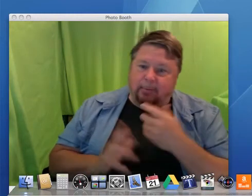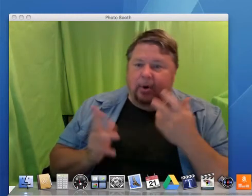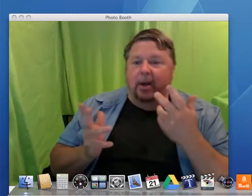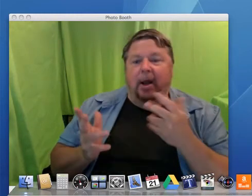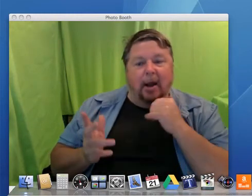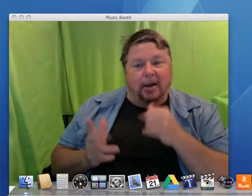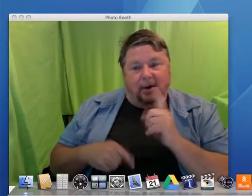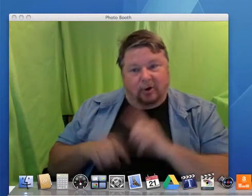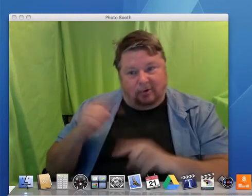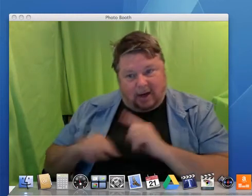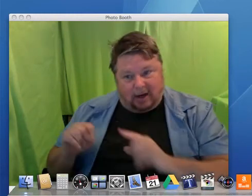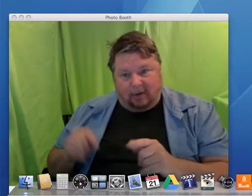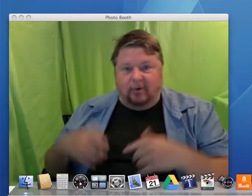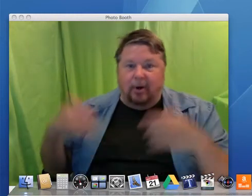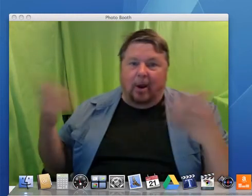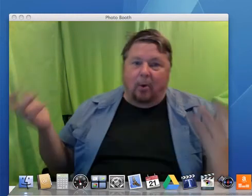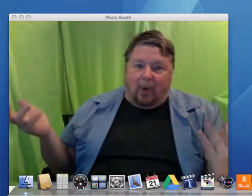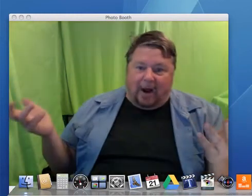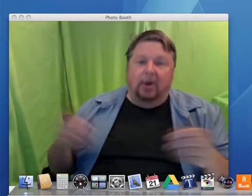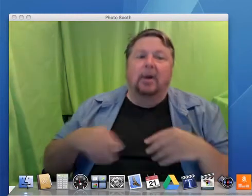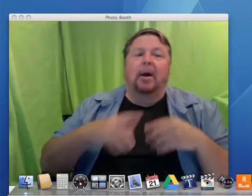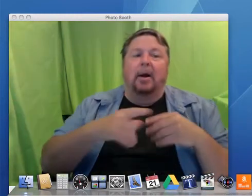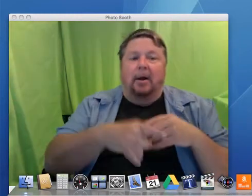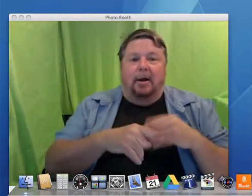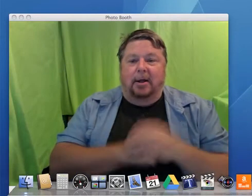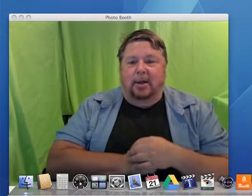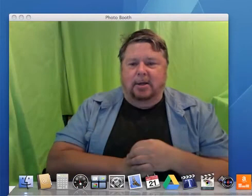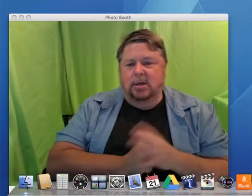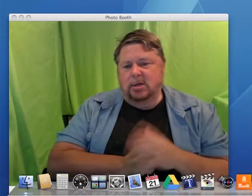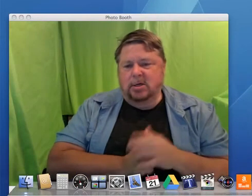in lip read and not to use sign language. Wow.